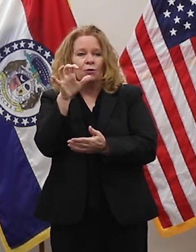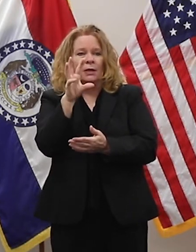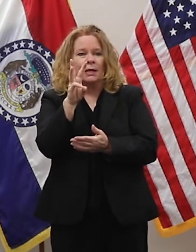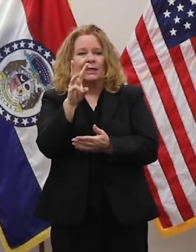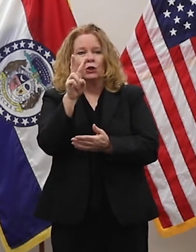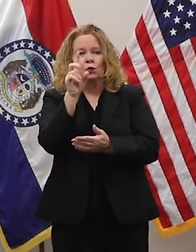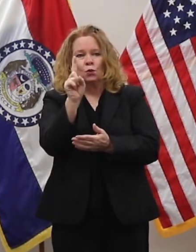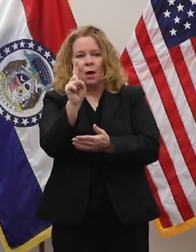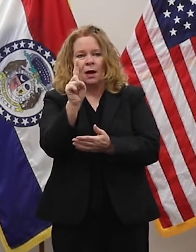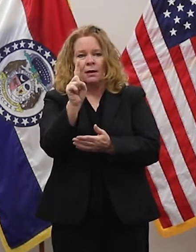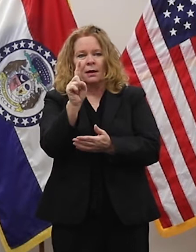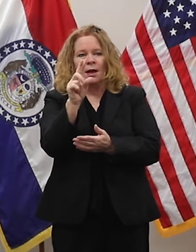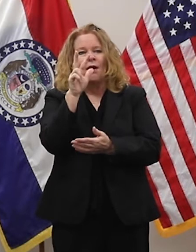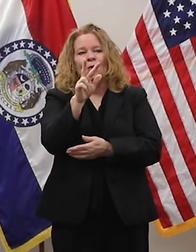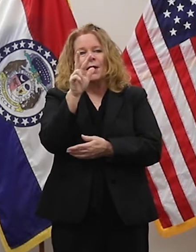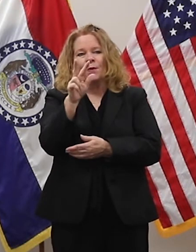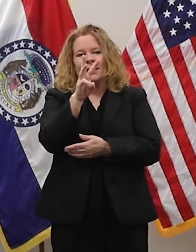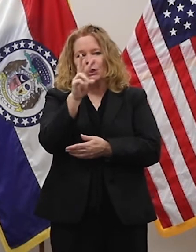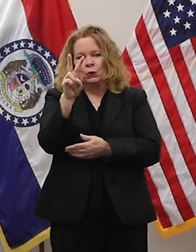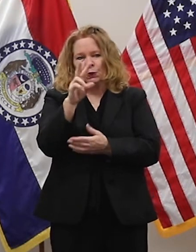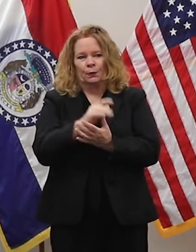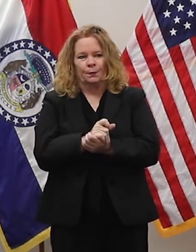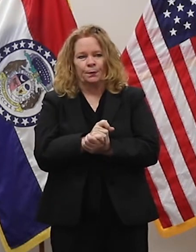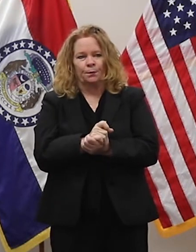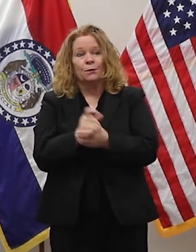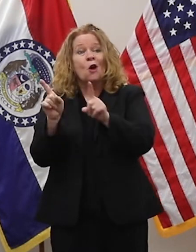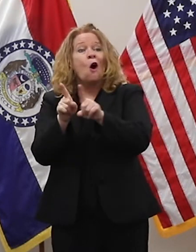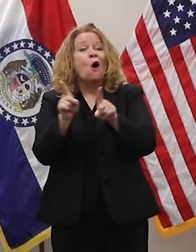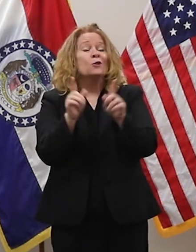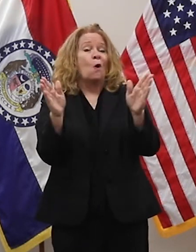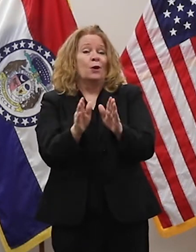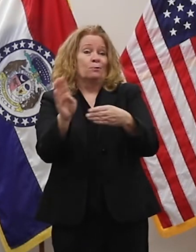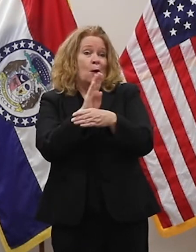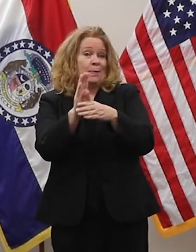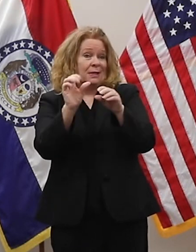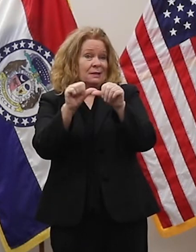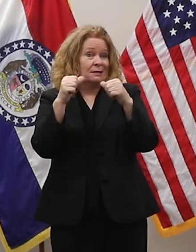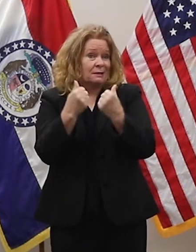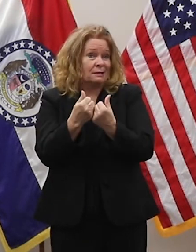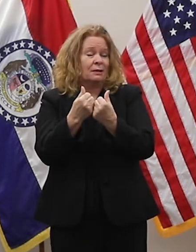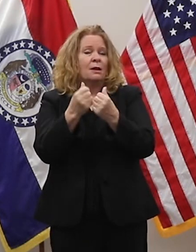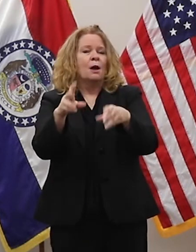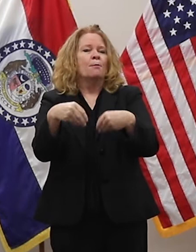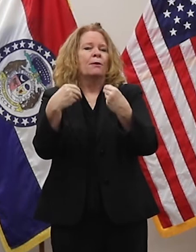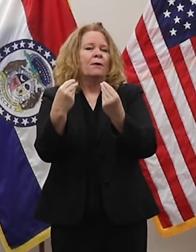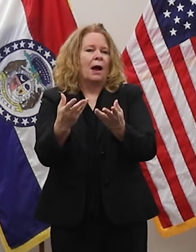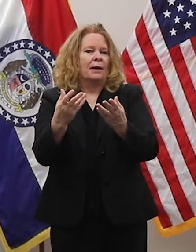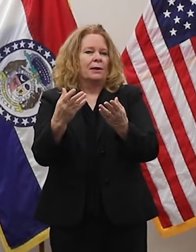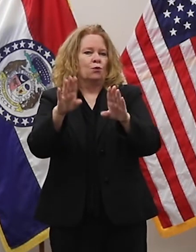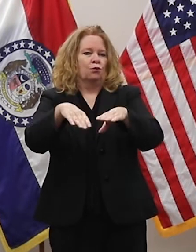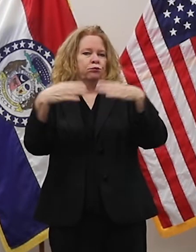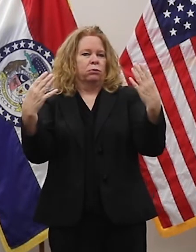800-621-3362. Also, the Small Business Administration and the Missouri Small Business Development Center have opened a recovery center